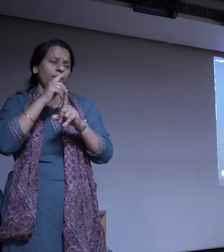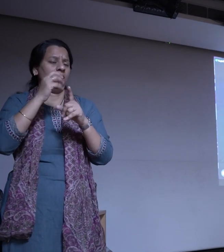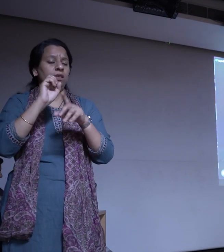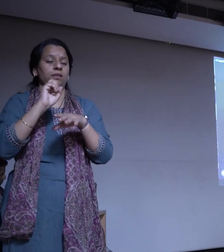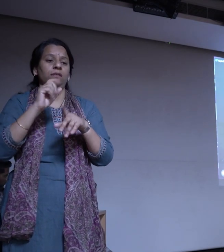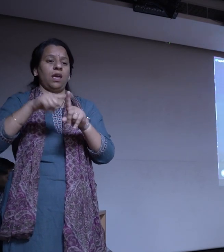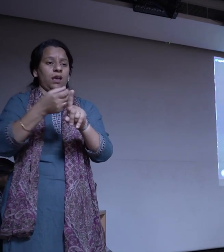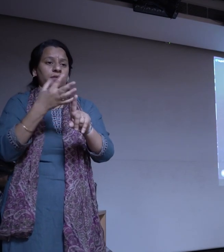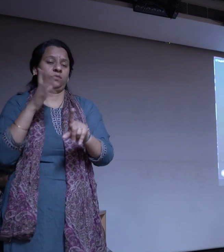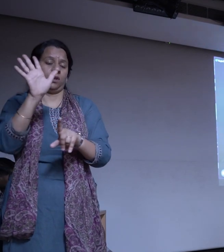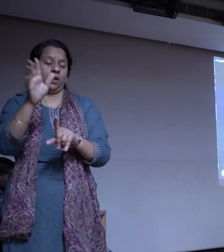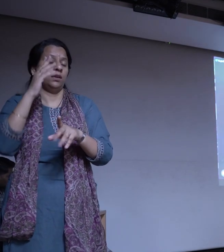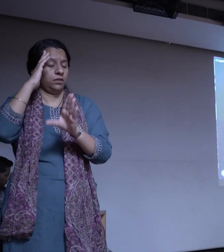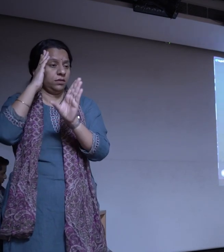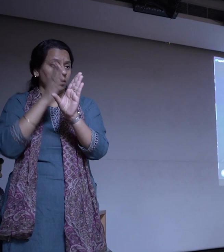group